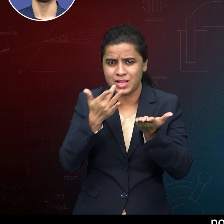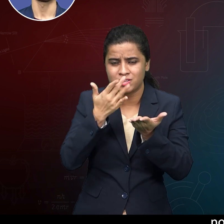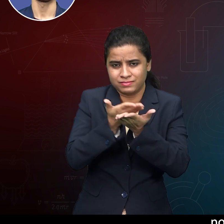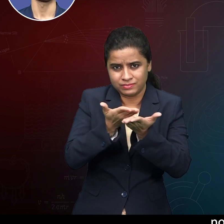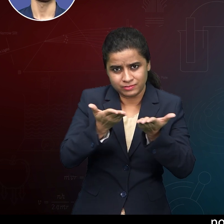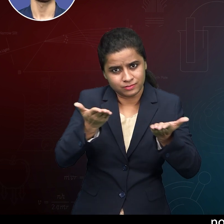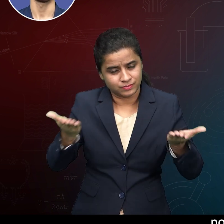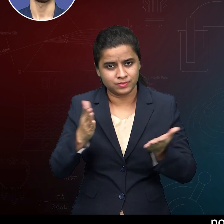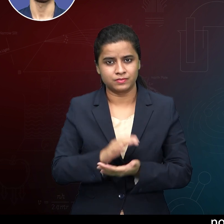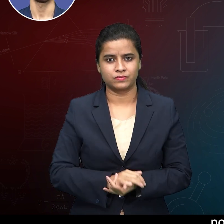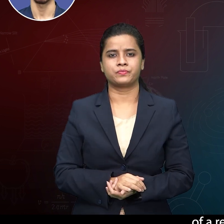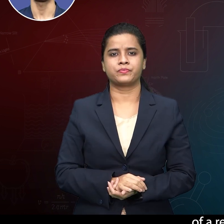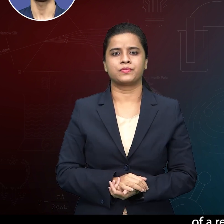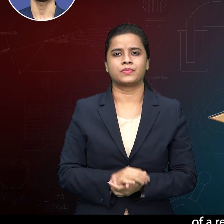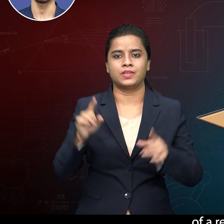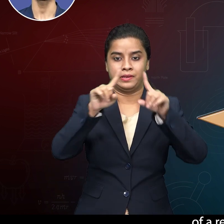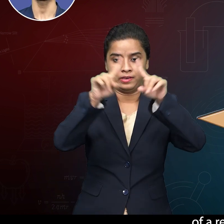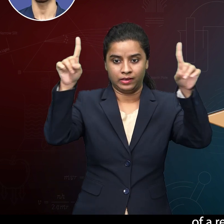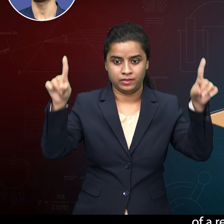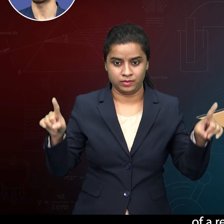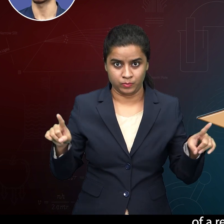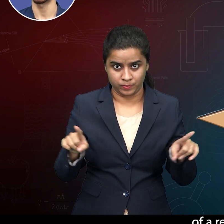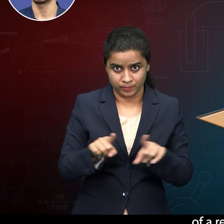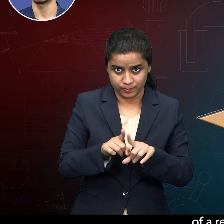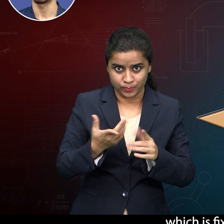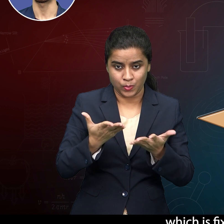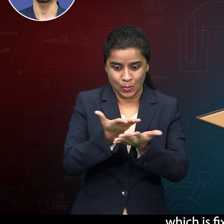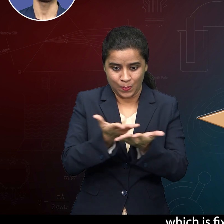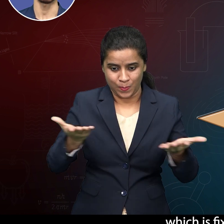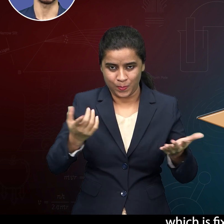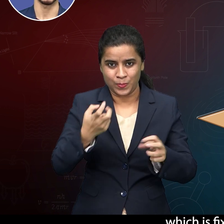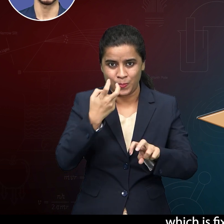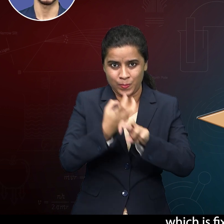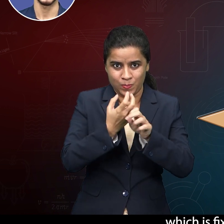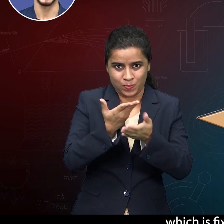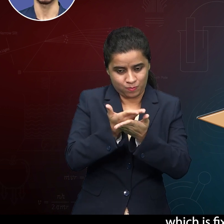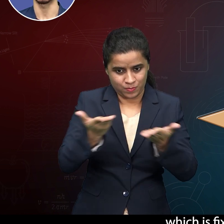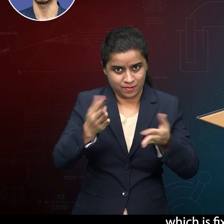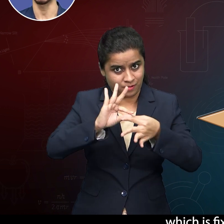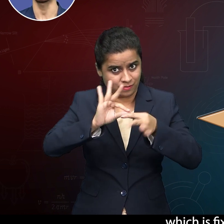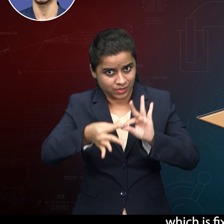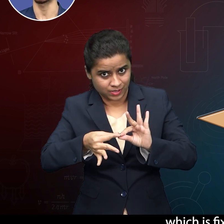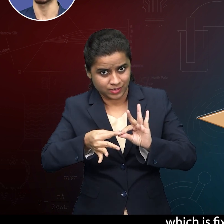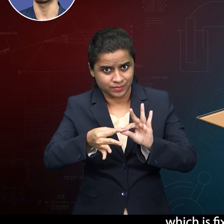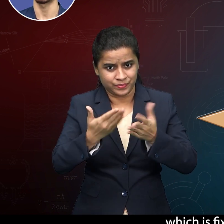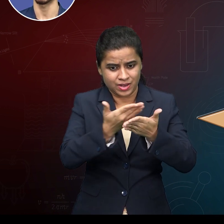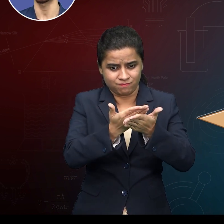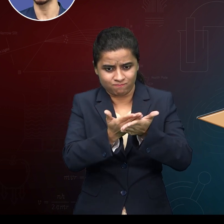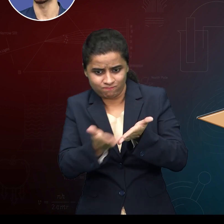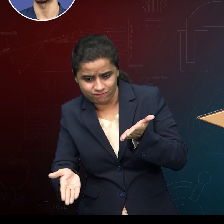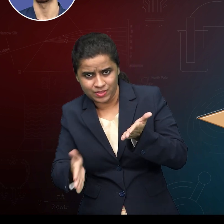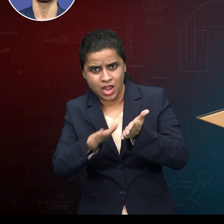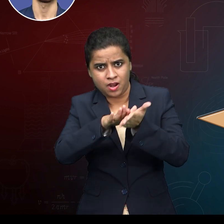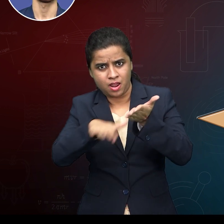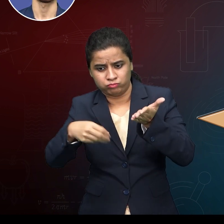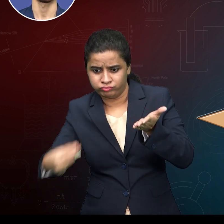plane of a rectangular cardboard which is fixed and does not slide up or